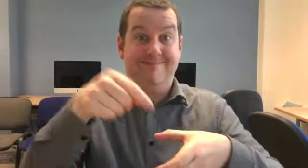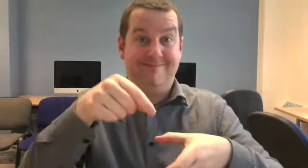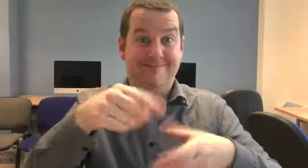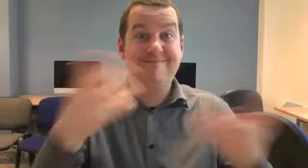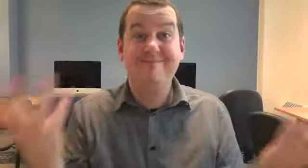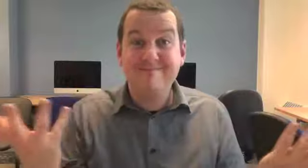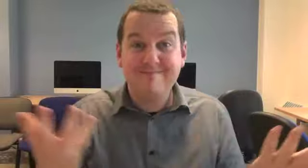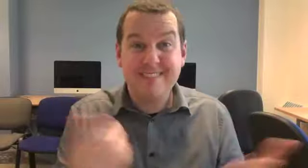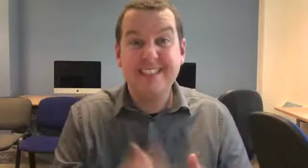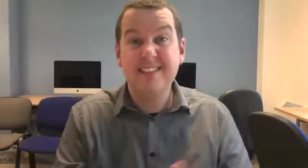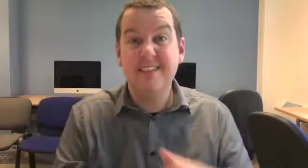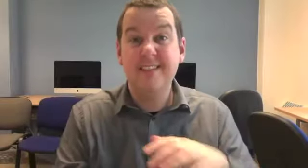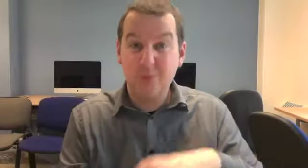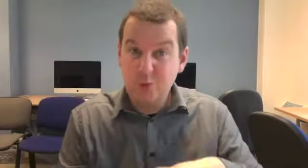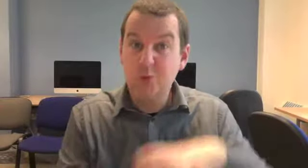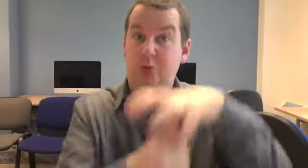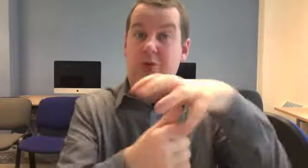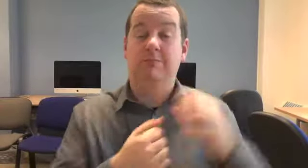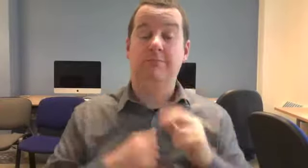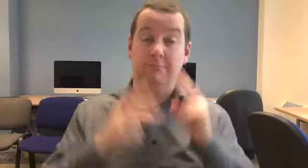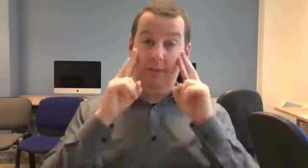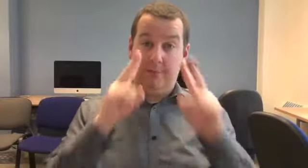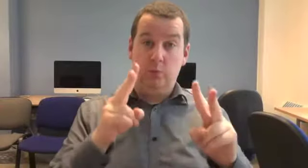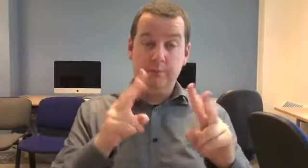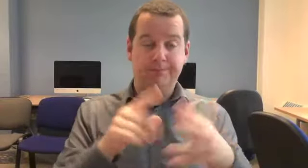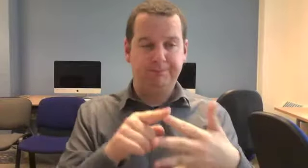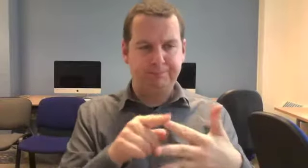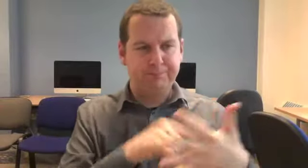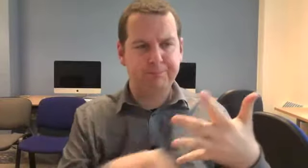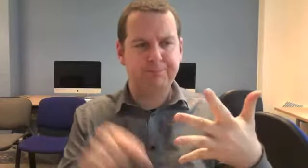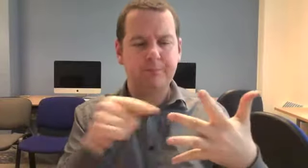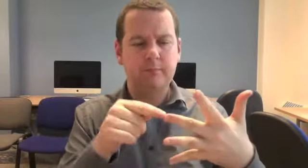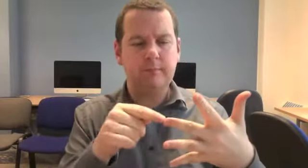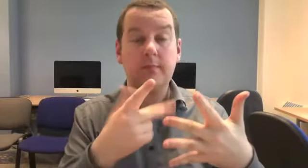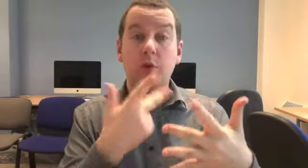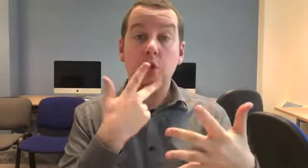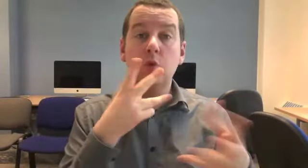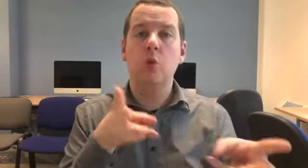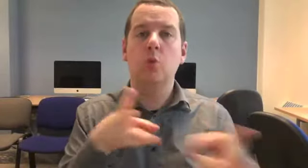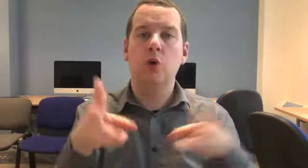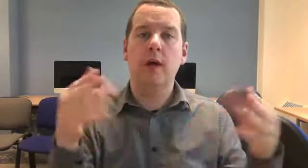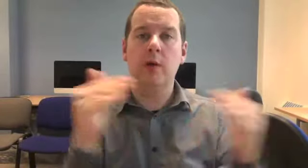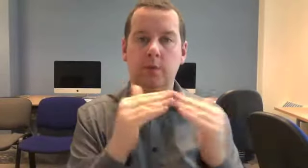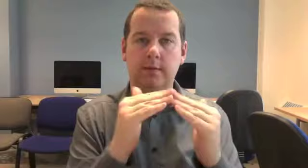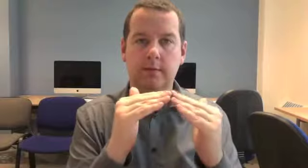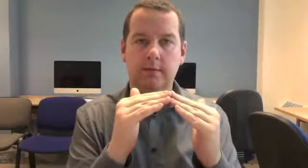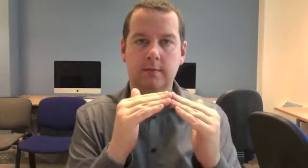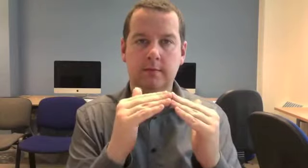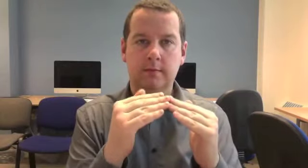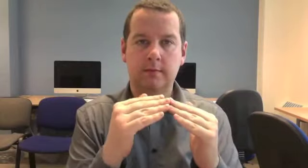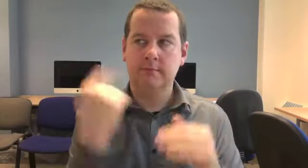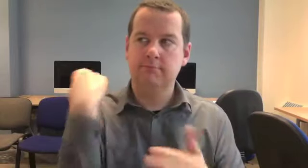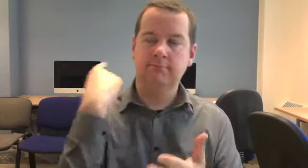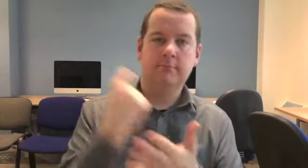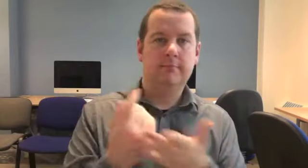law, which is administered through the courts, is an institution in my view, which needs to be looked at. The third institution is the